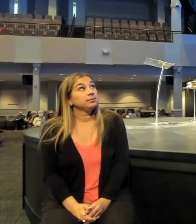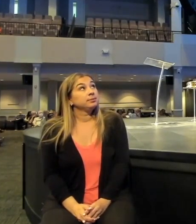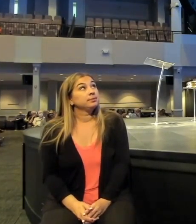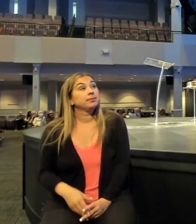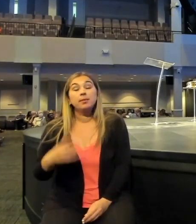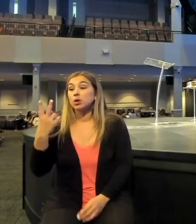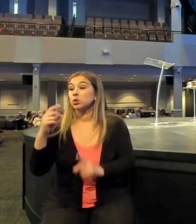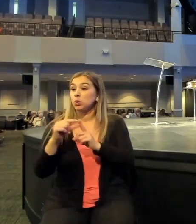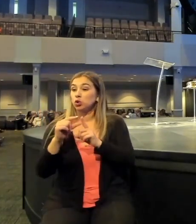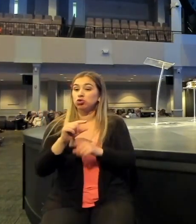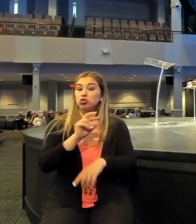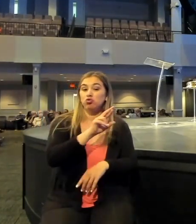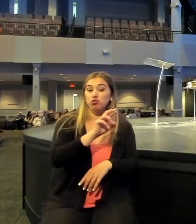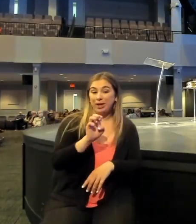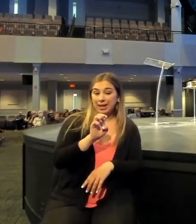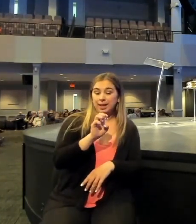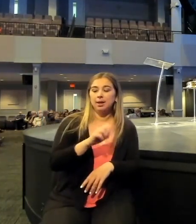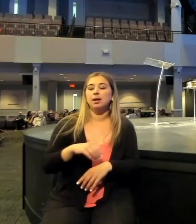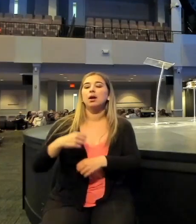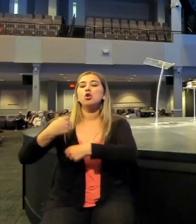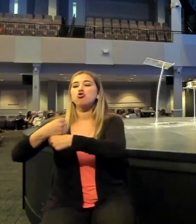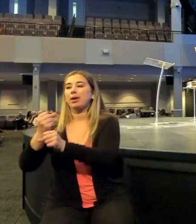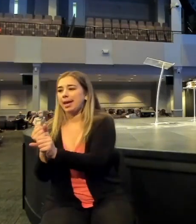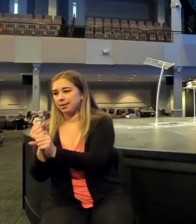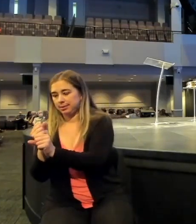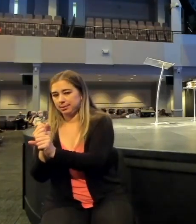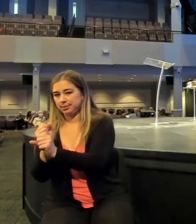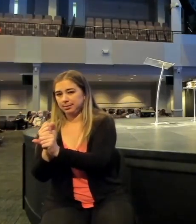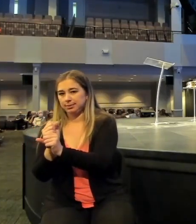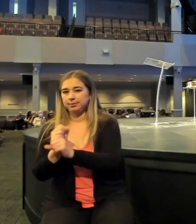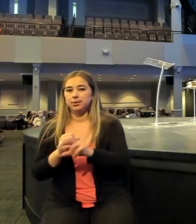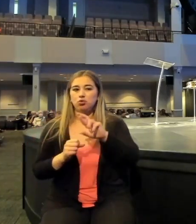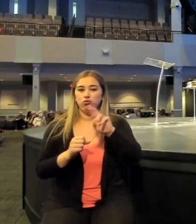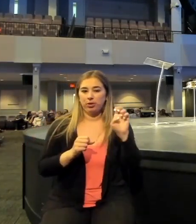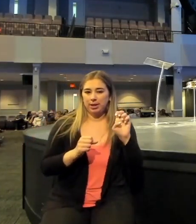what are those two words? Re, again,